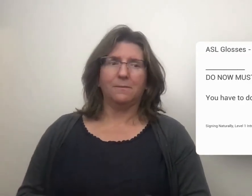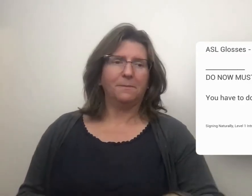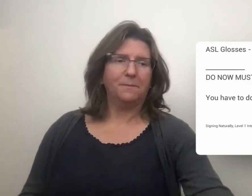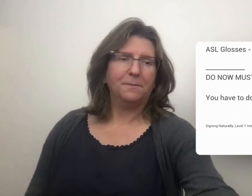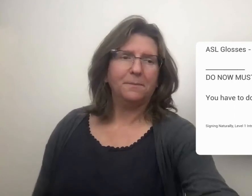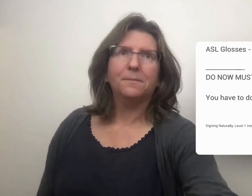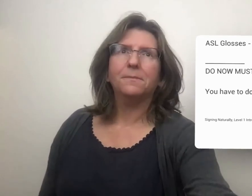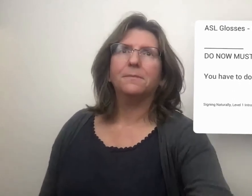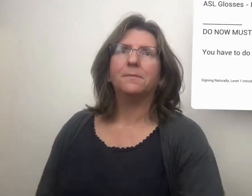is a better semantic fit.